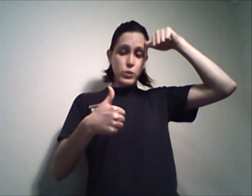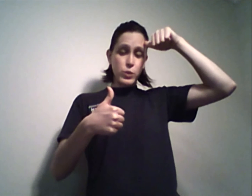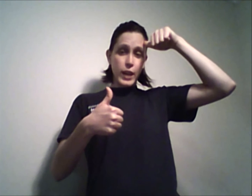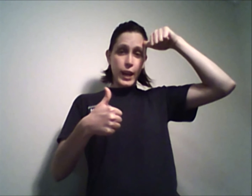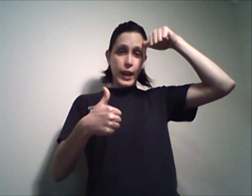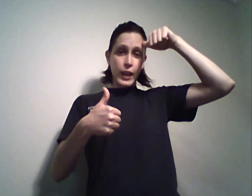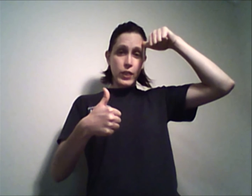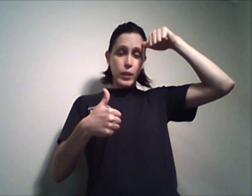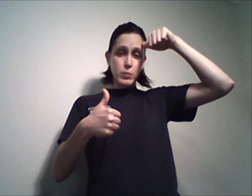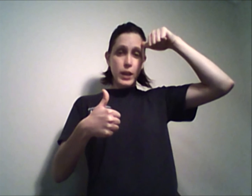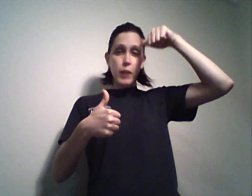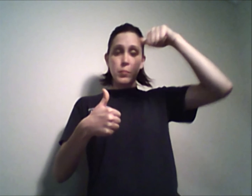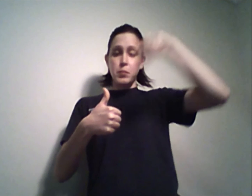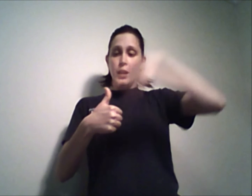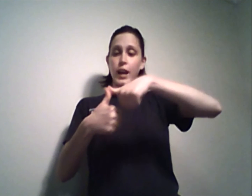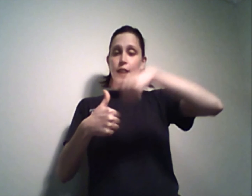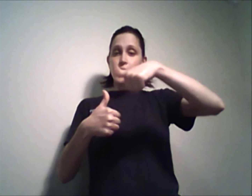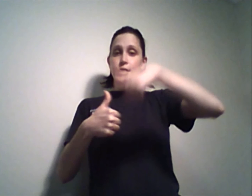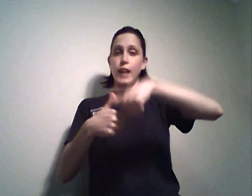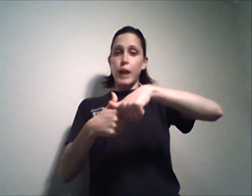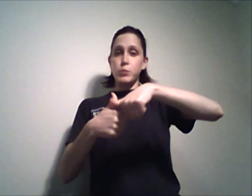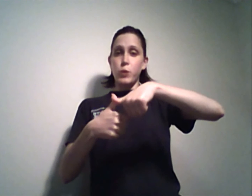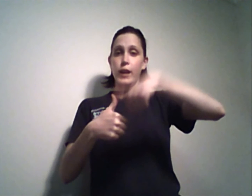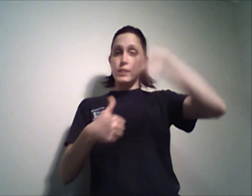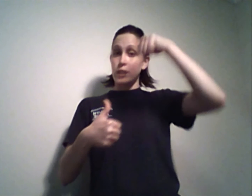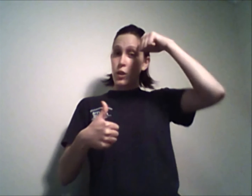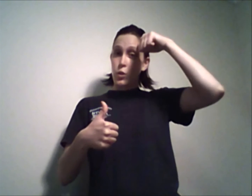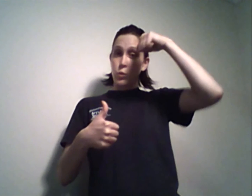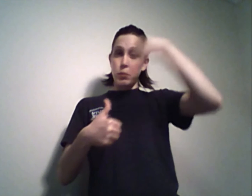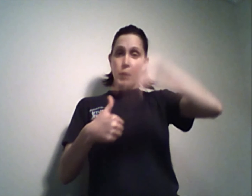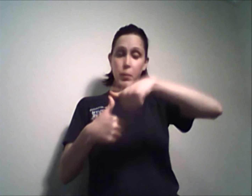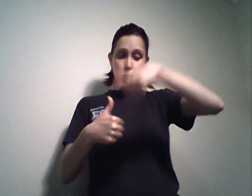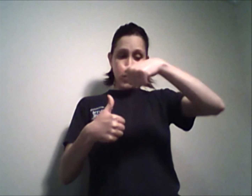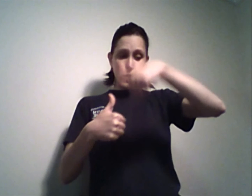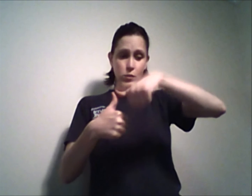A hand thumbs up, and they tap twice. Remember.